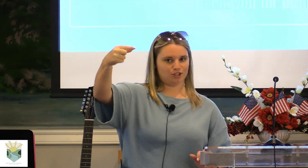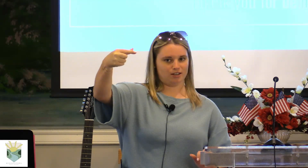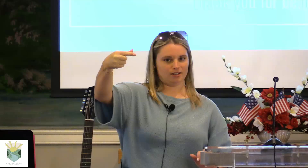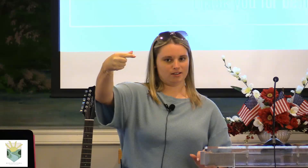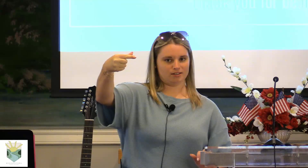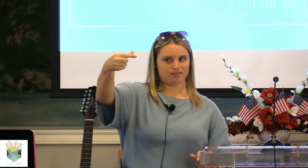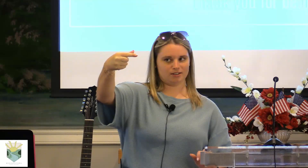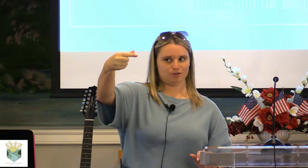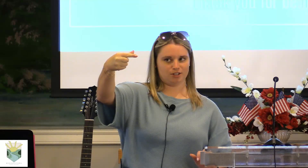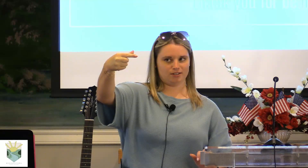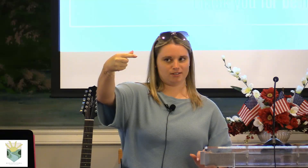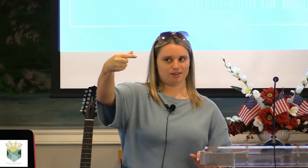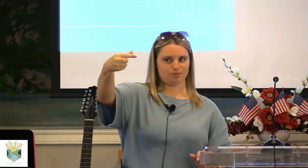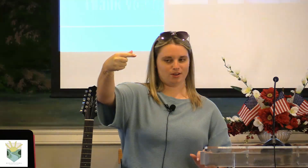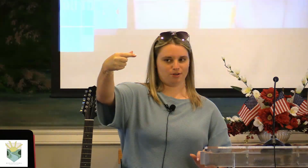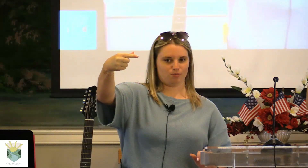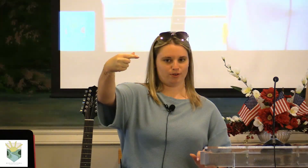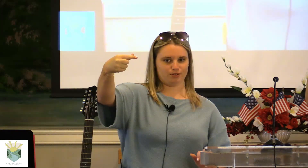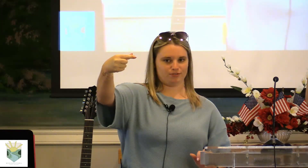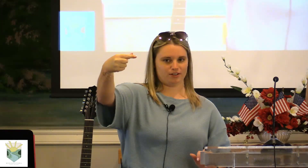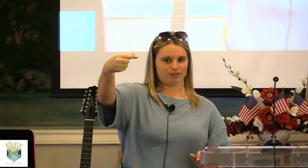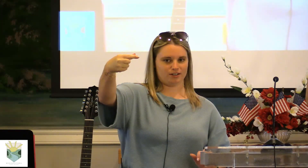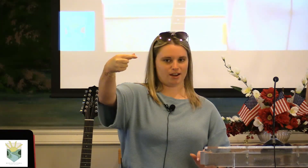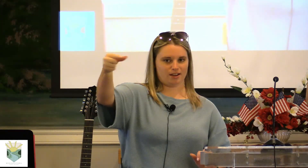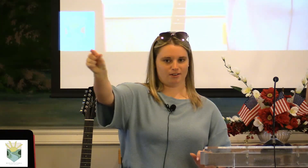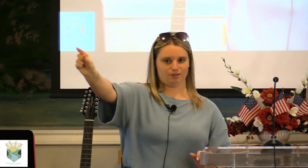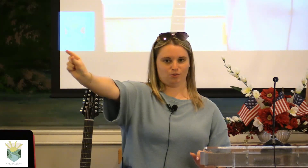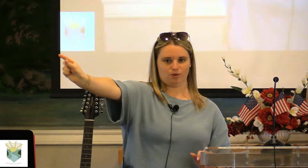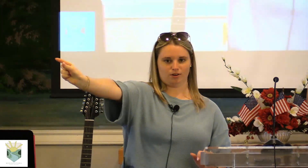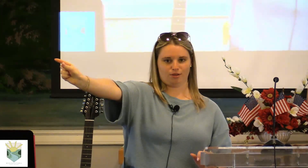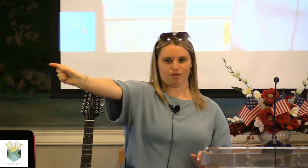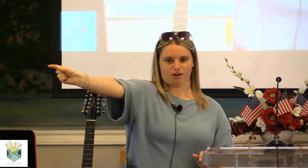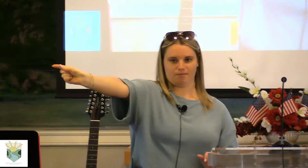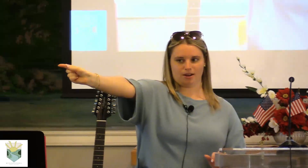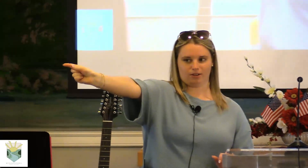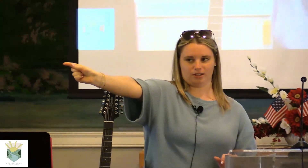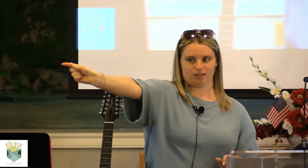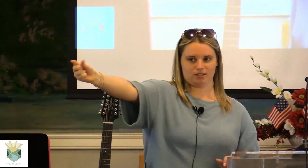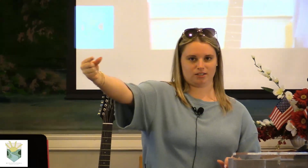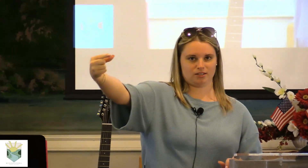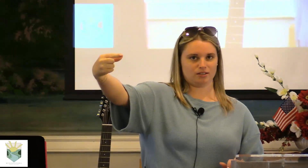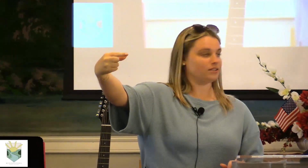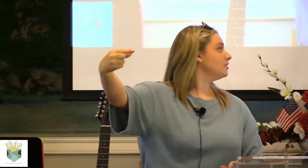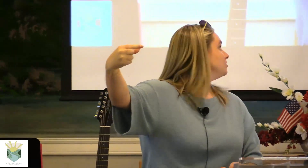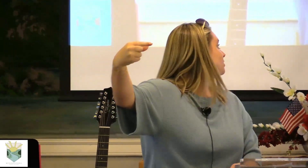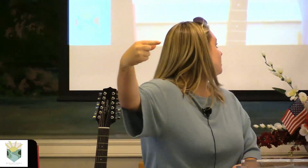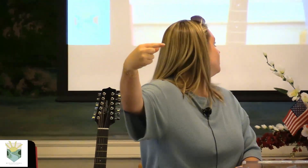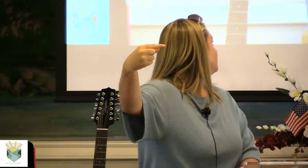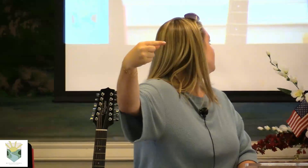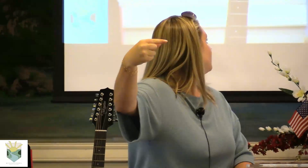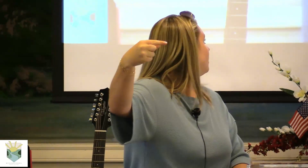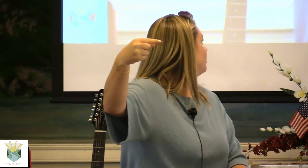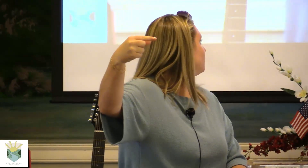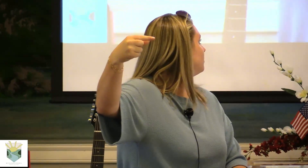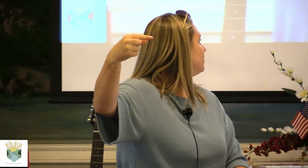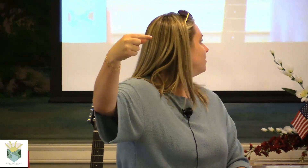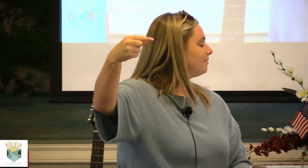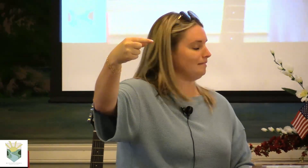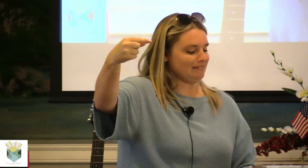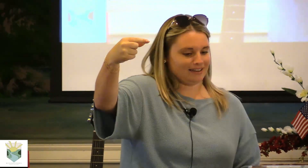G. So G is going to be your pointer finger and your thumb out like this. Oh, G. wow. Oh, I don't